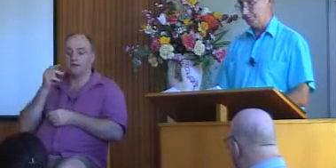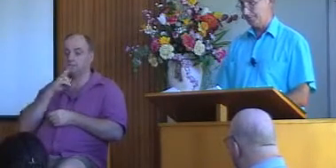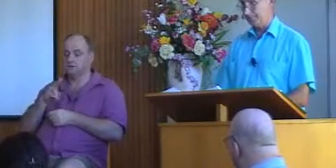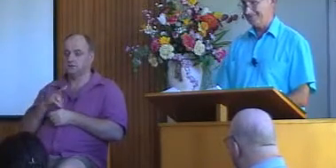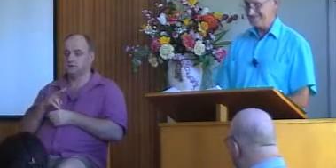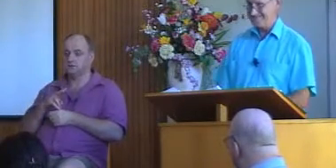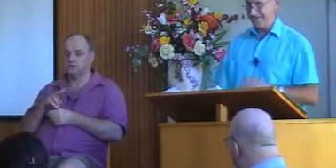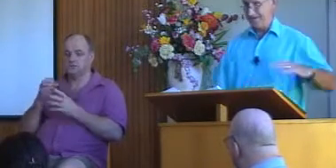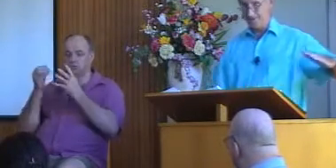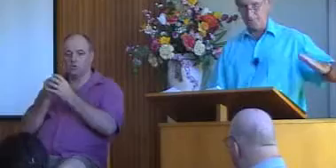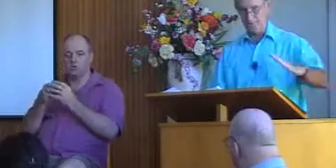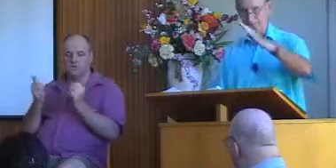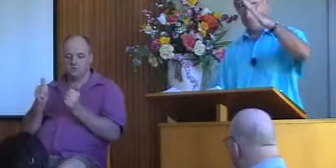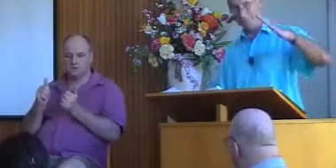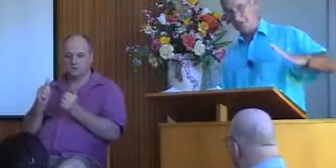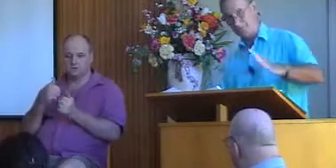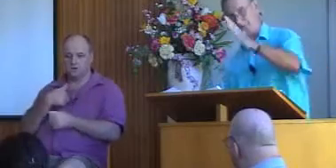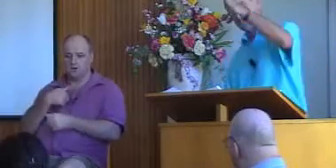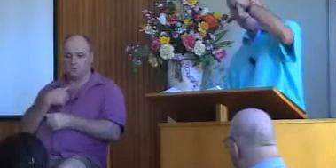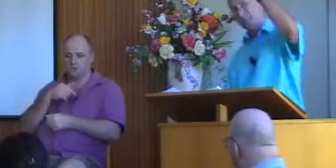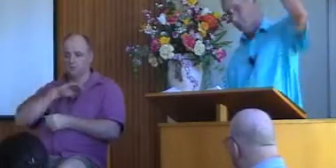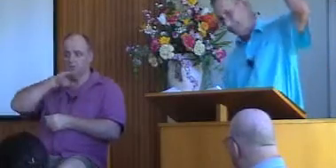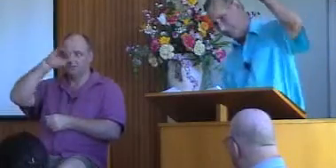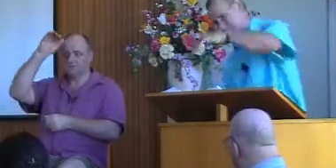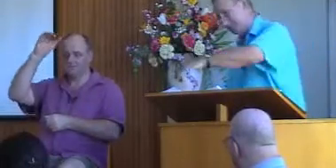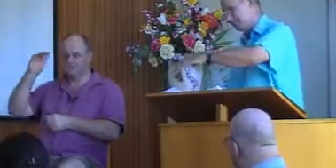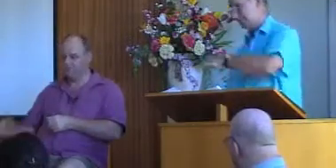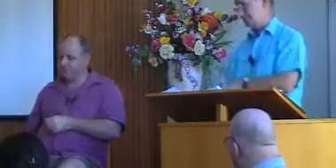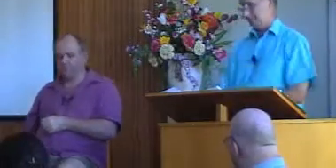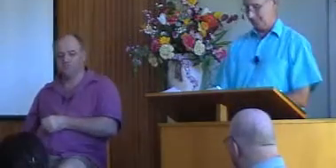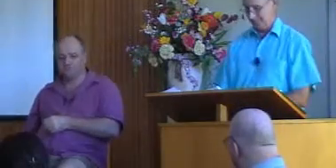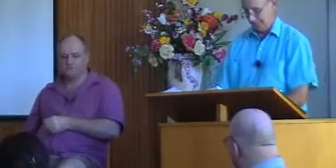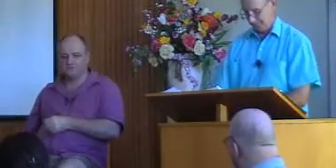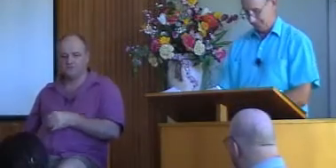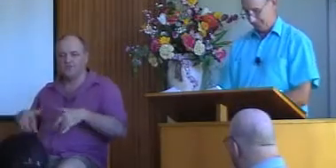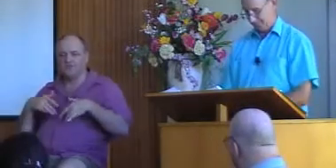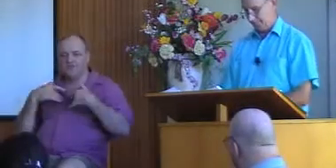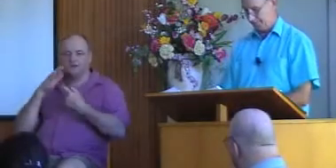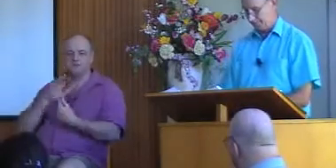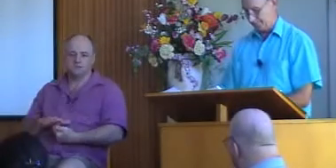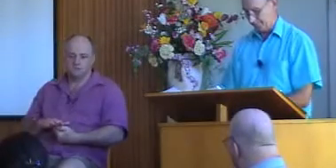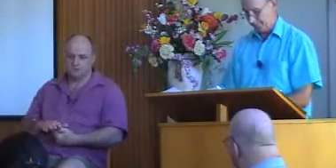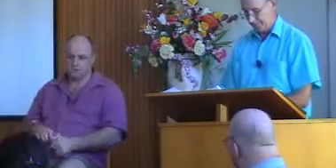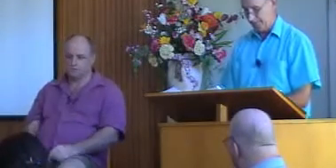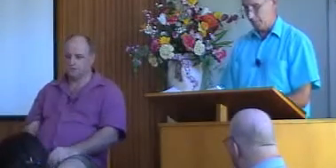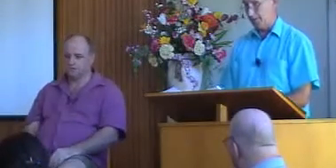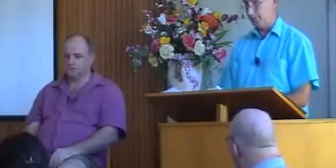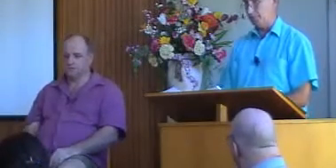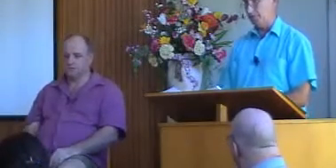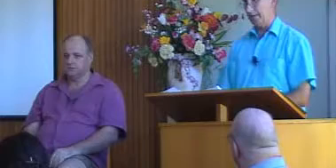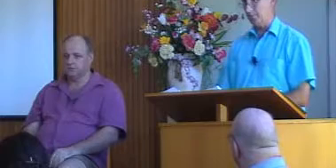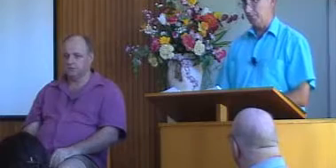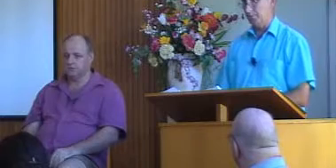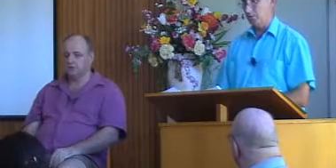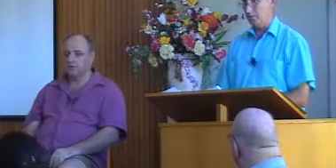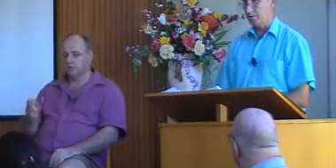disillusioned. I sort of felt as though I was sort of coming up, and all of a sudden I felt very disillusioned. Anyway, a